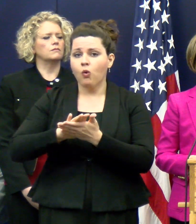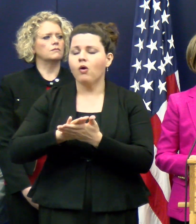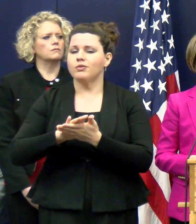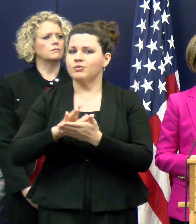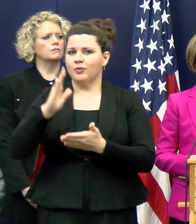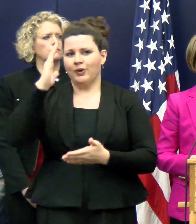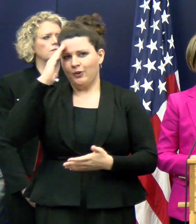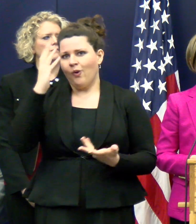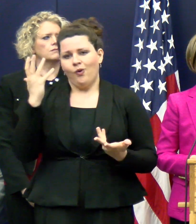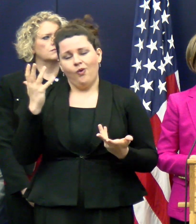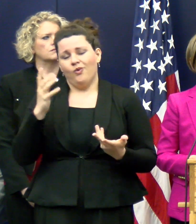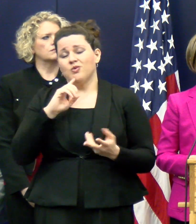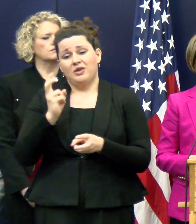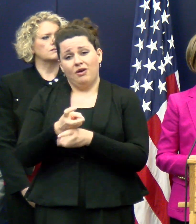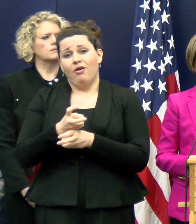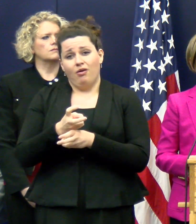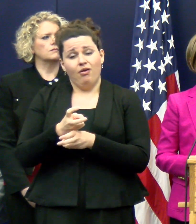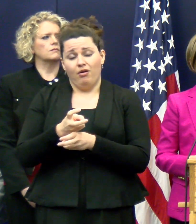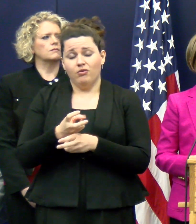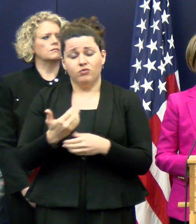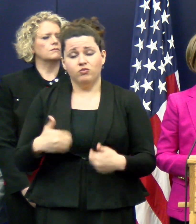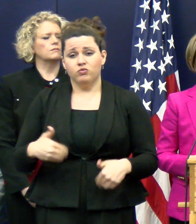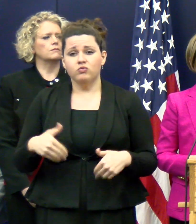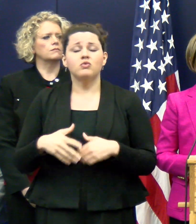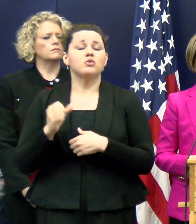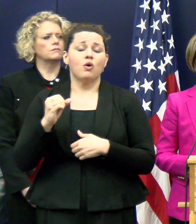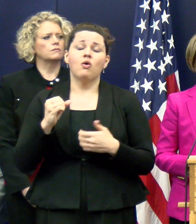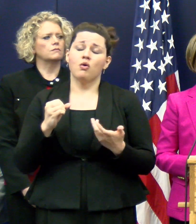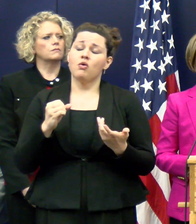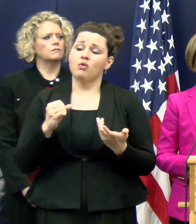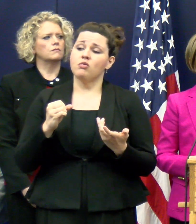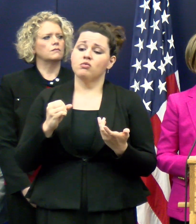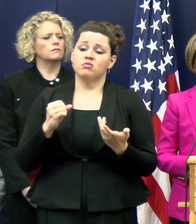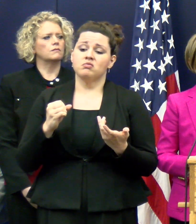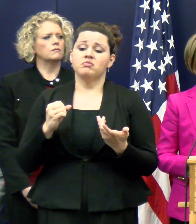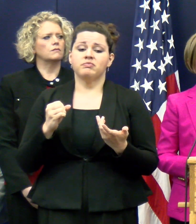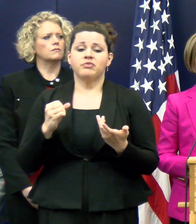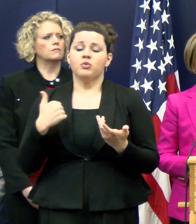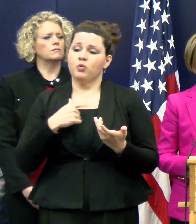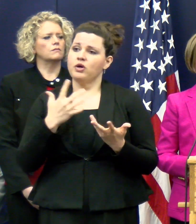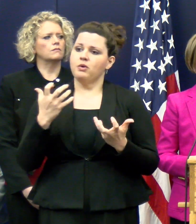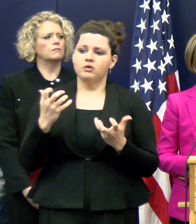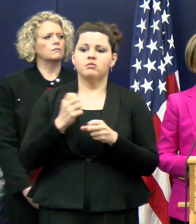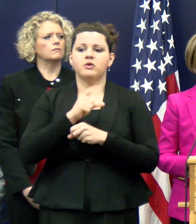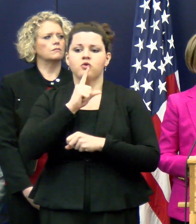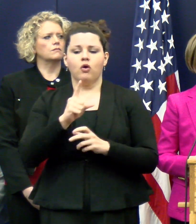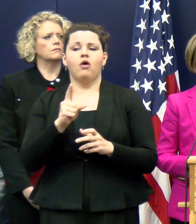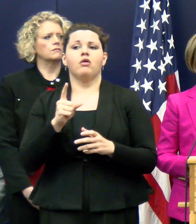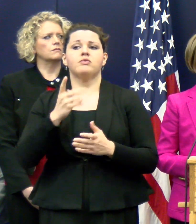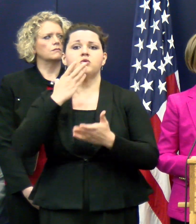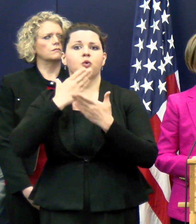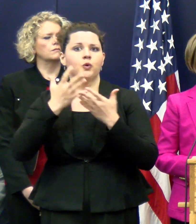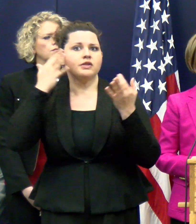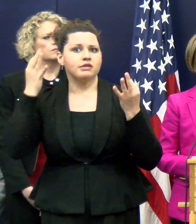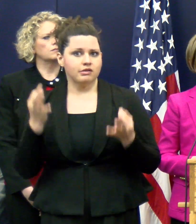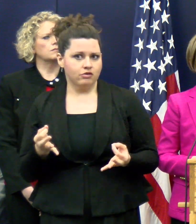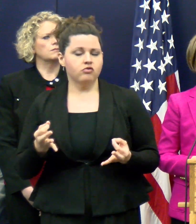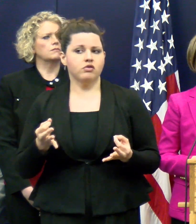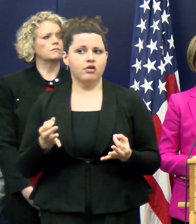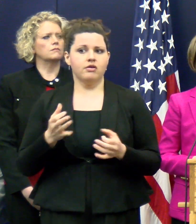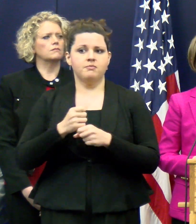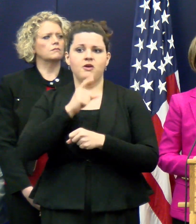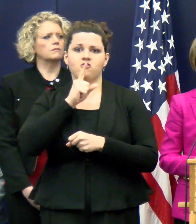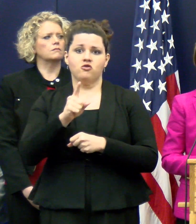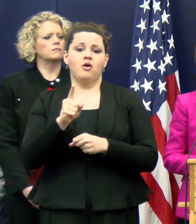those aren't small things to ask of people. And so, we really want to be thoughtful and make sure that we're using the right indicators to make